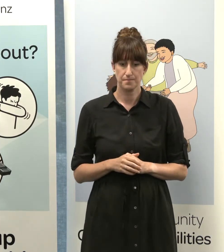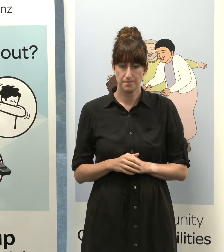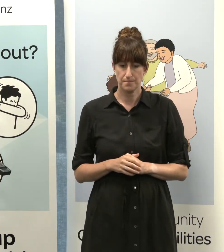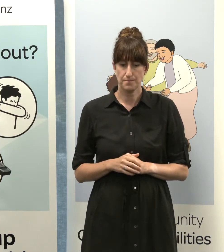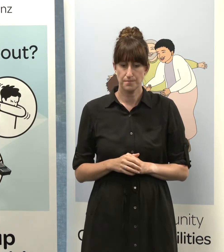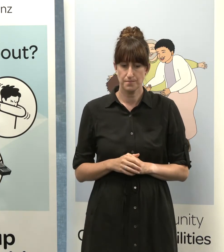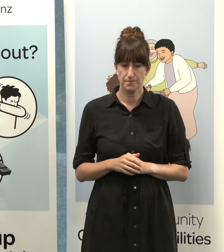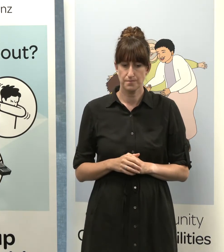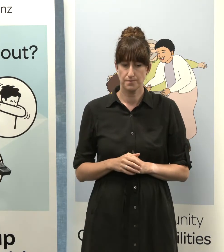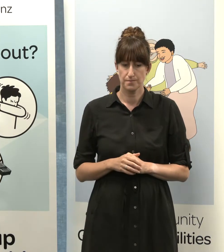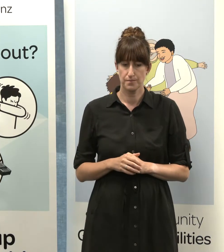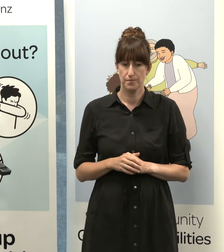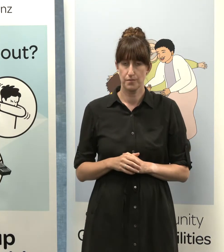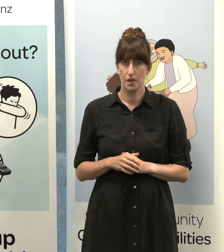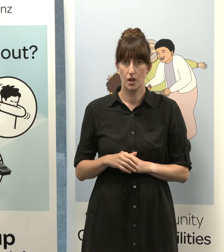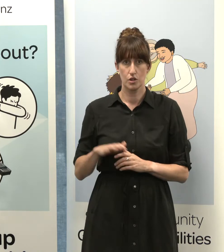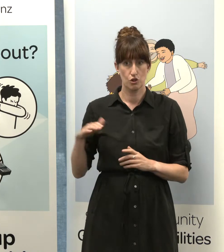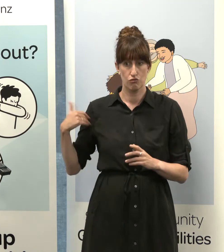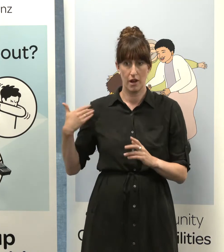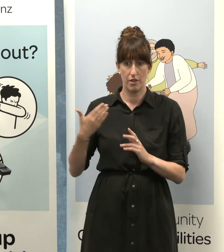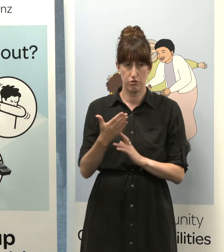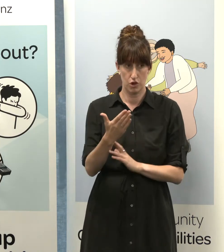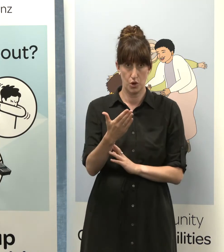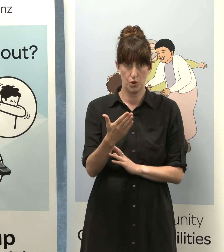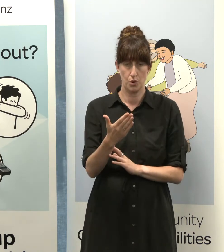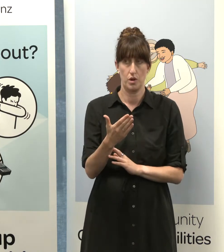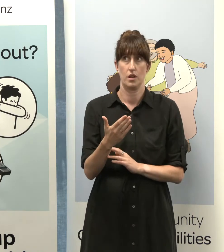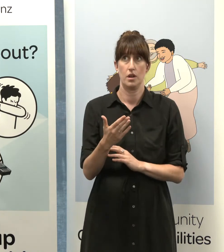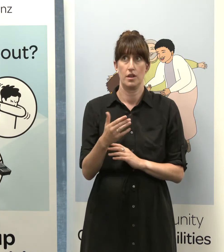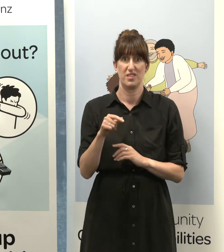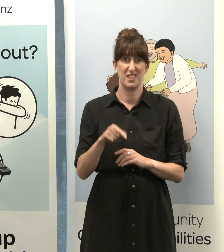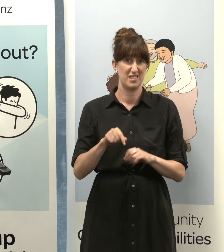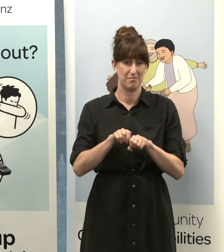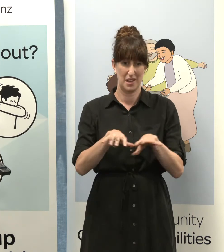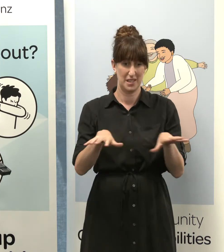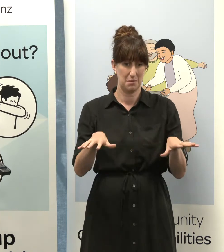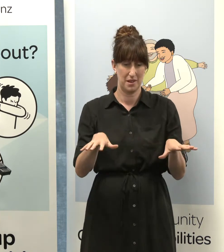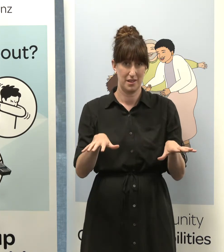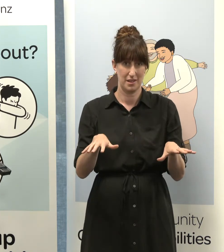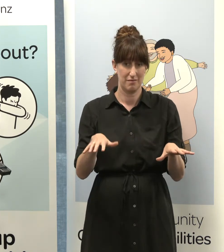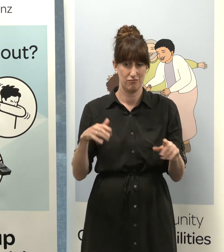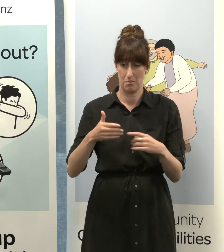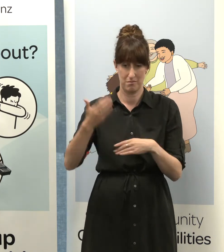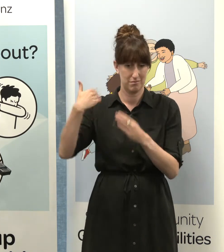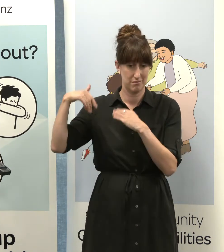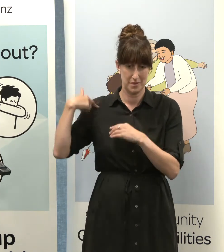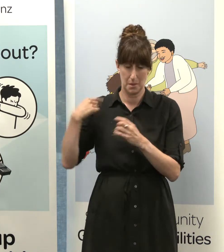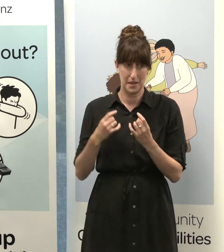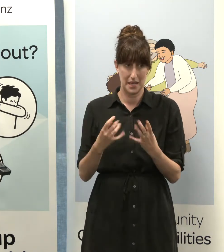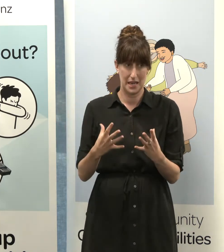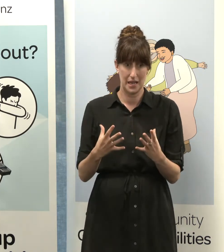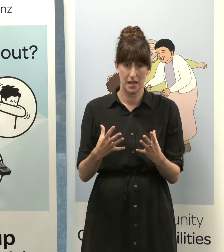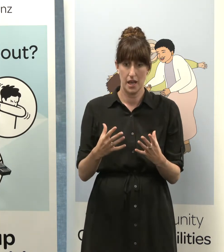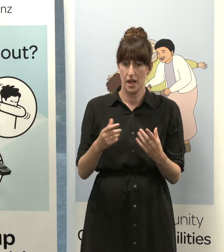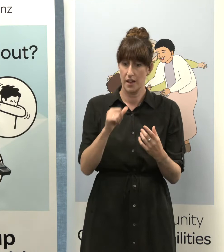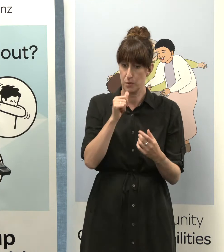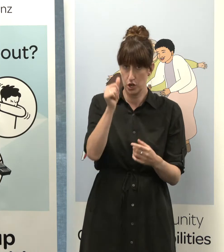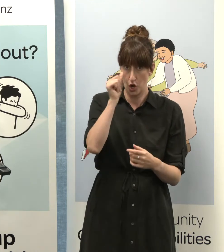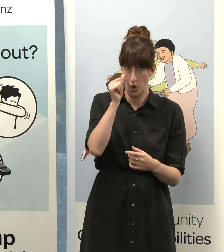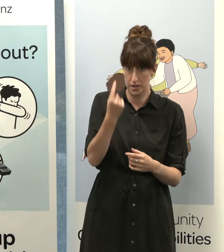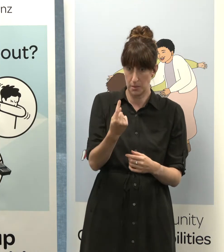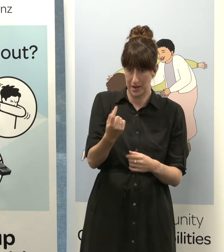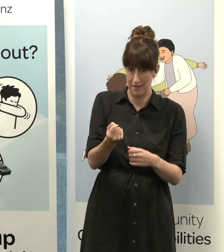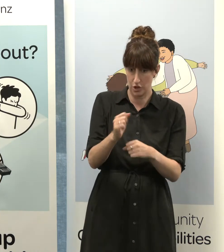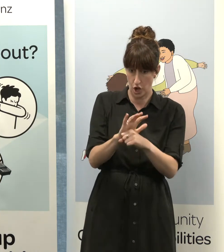pandemic, never used test as a criterion for releasing someone who we know is a case, so whether it